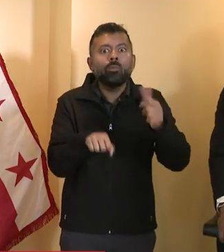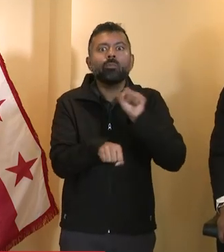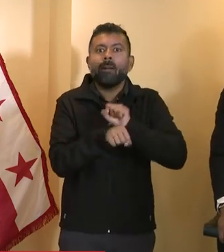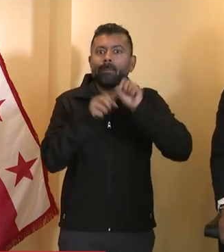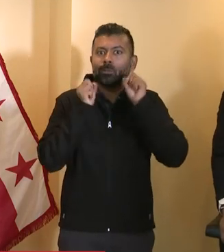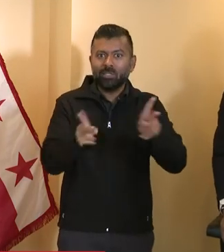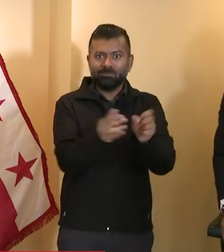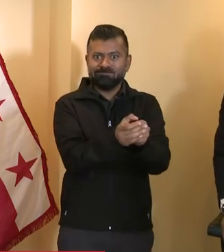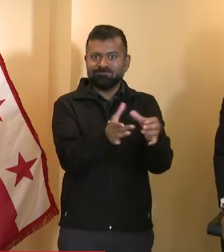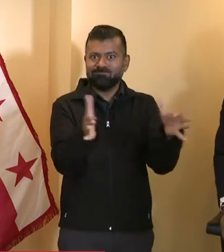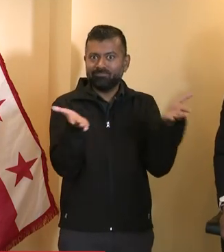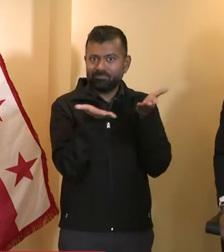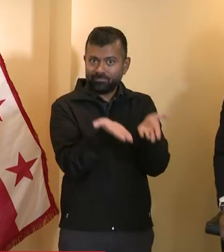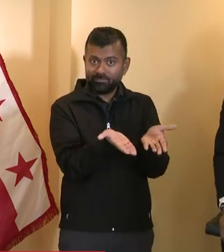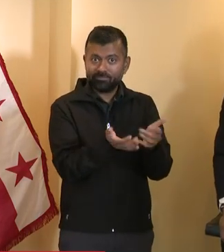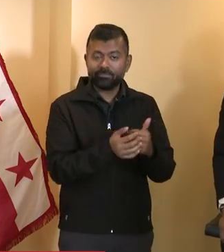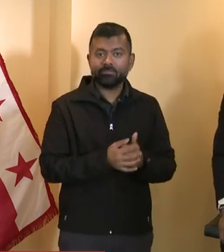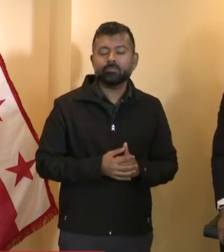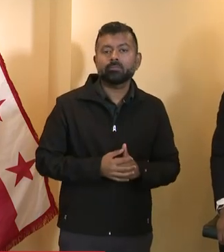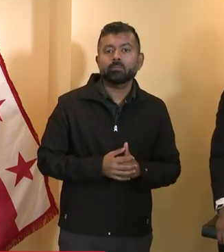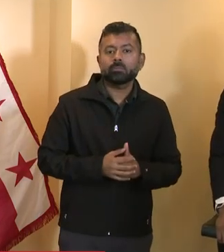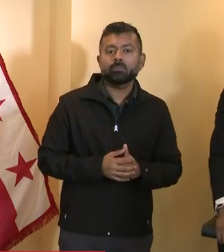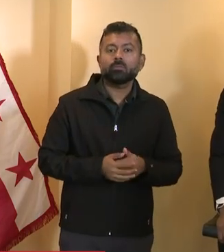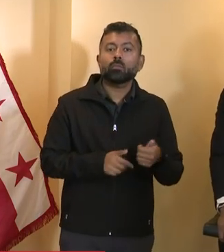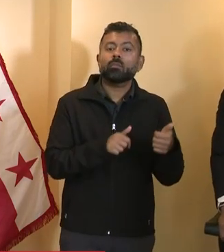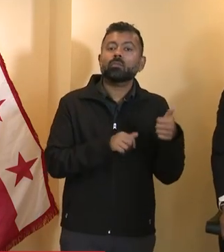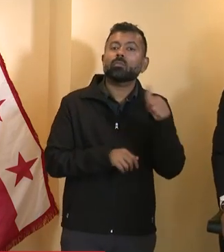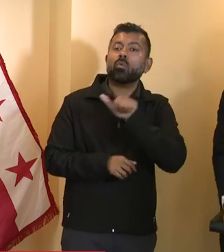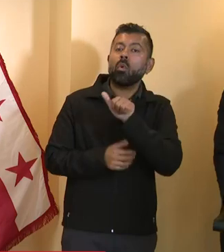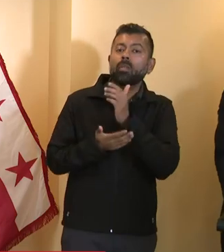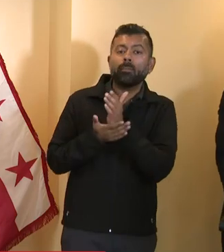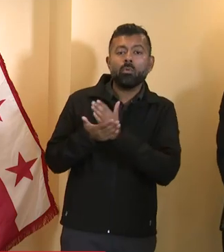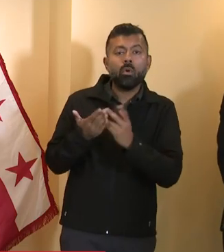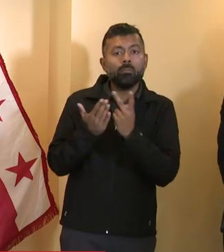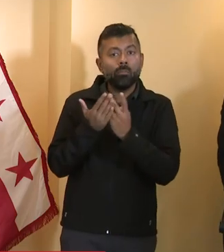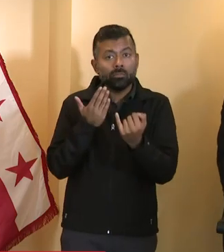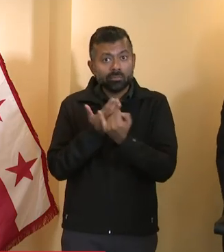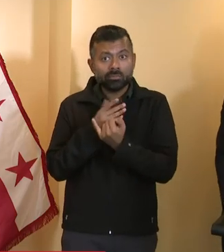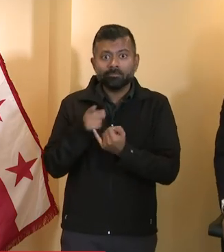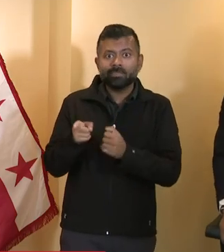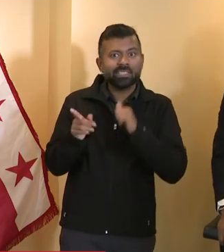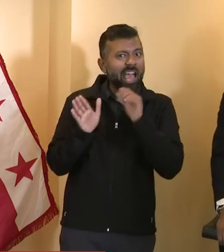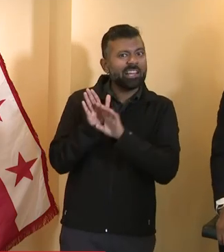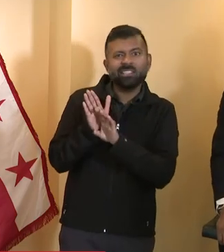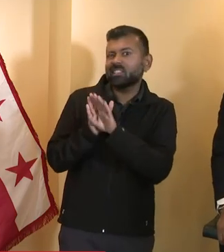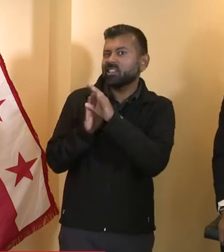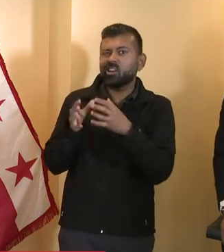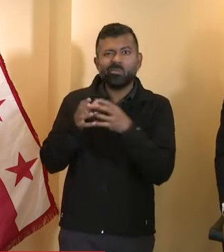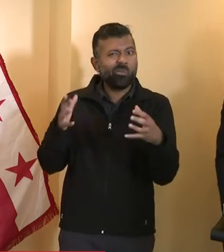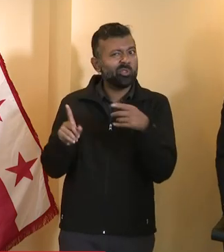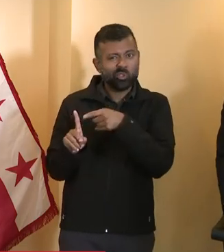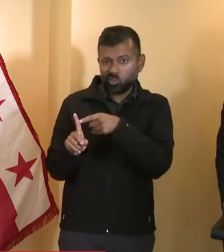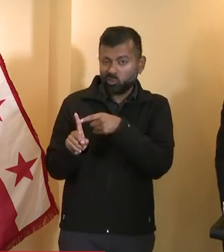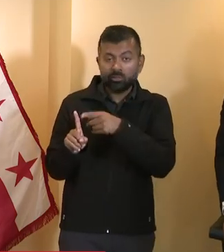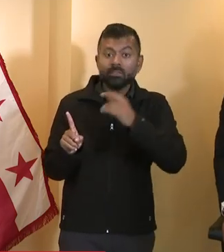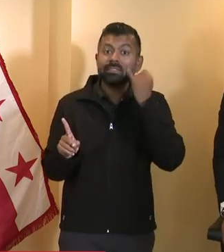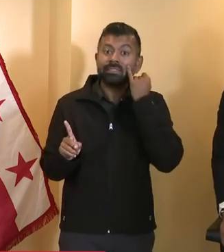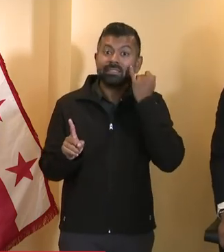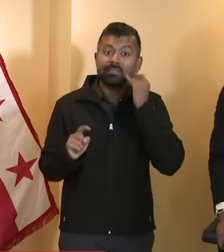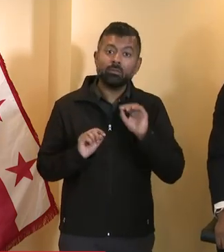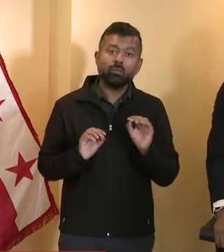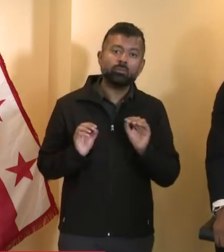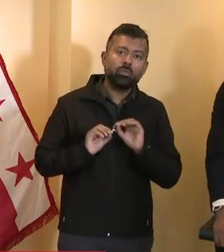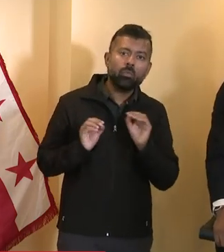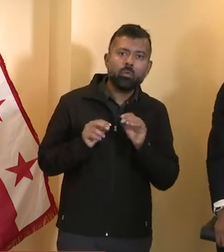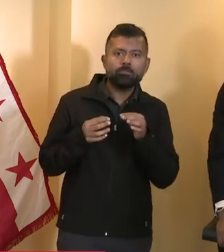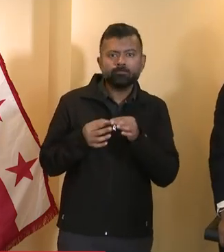sluggish activity in other projects that don't have a driver, that have all-day traffic or night traffic or people living